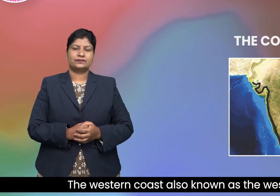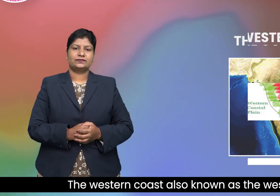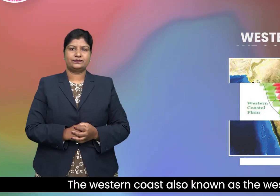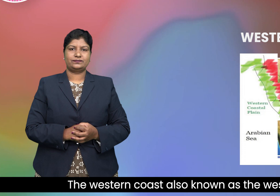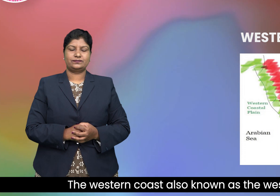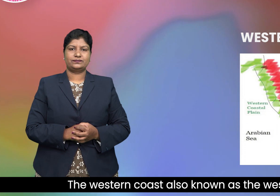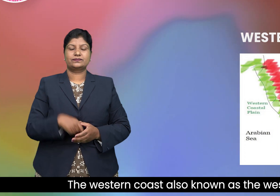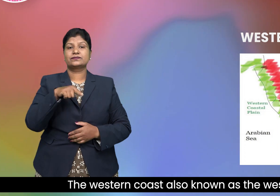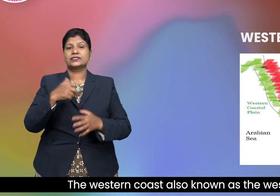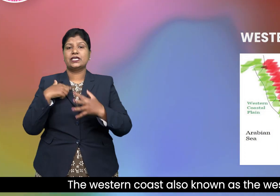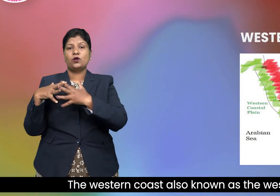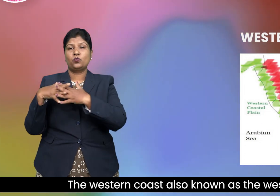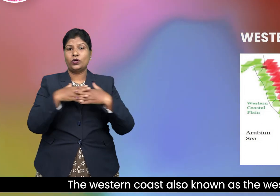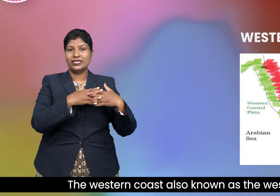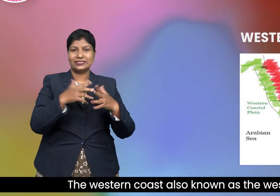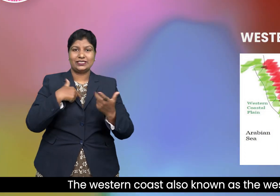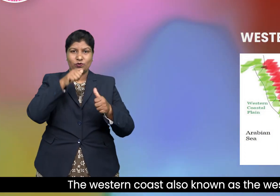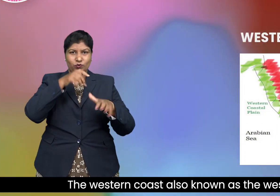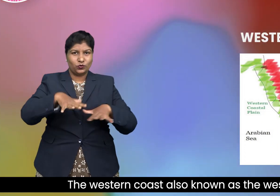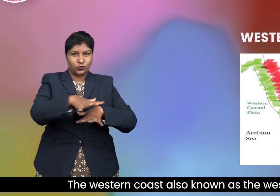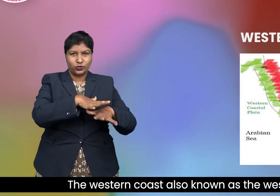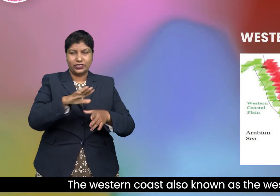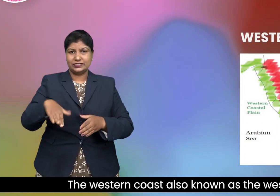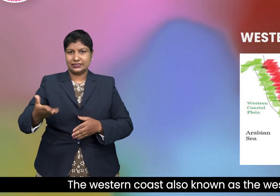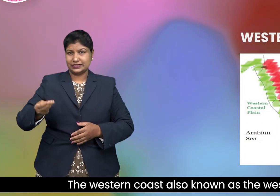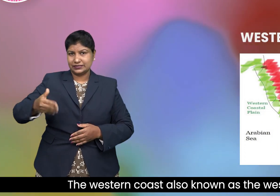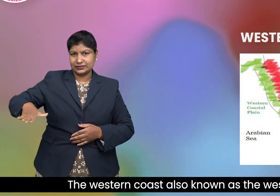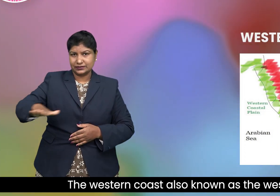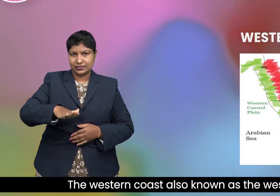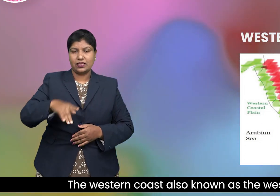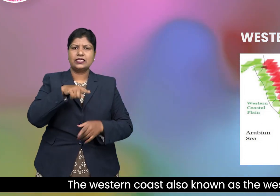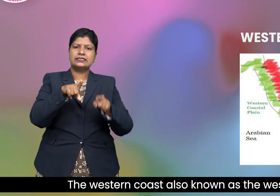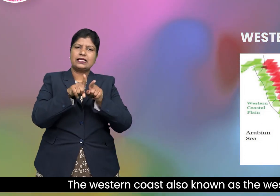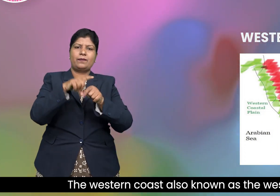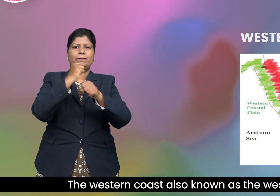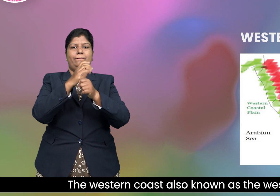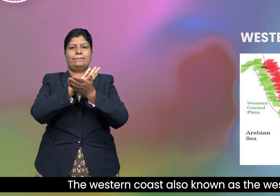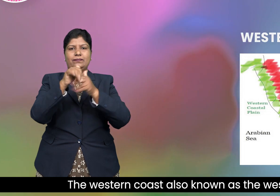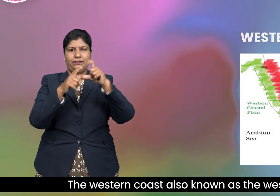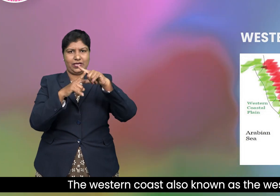the western coast the also known as western guards